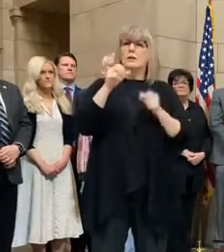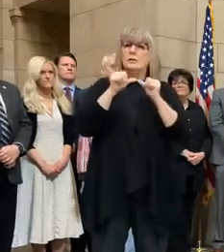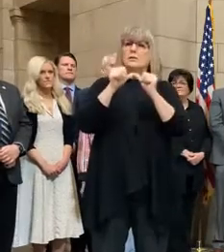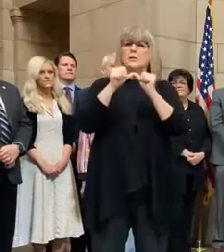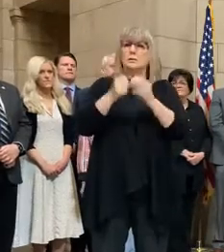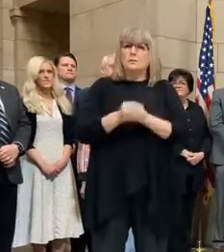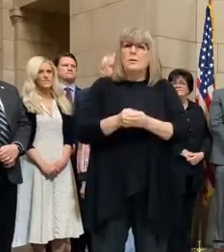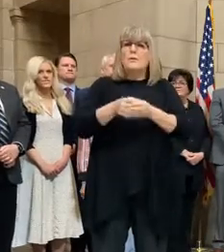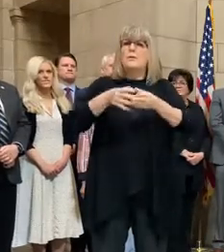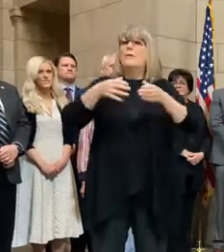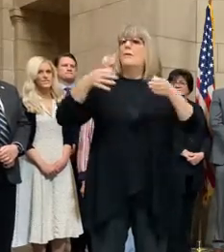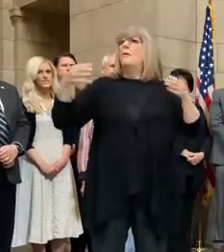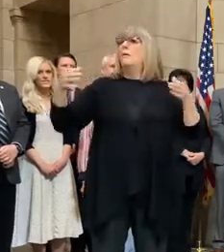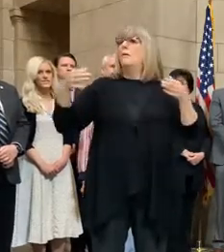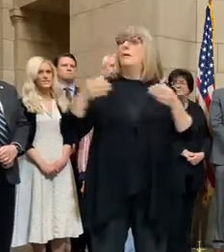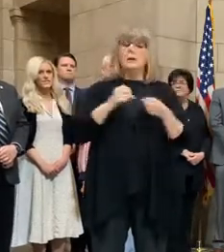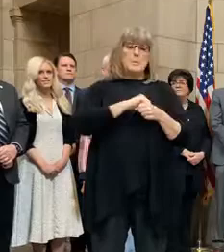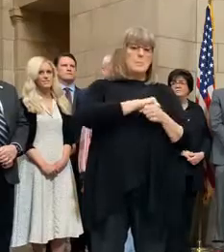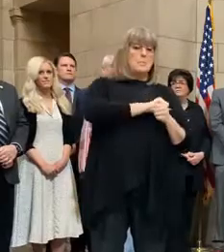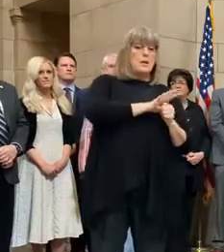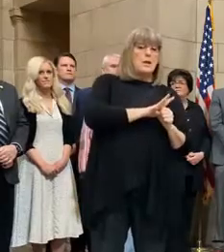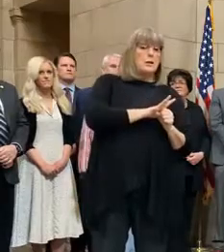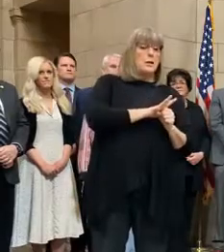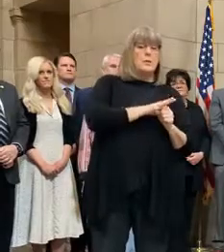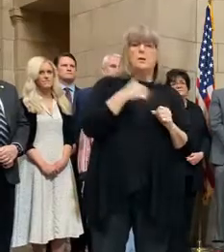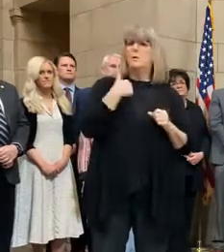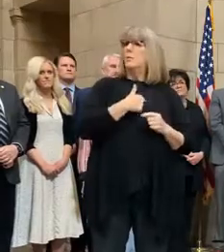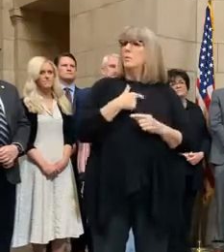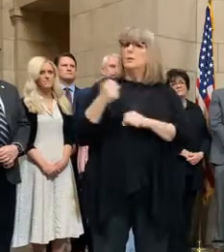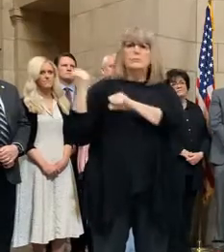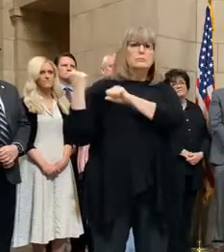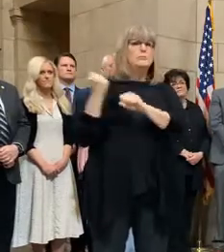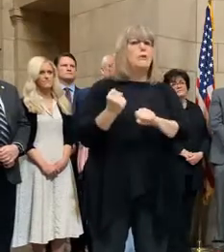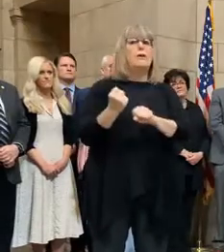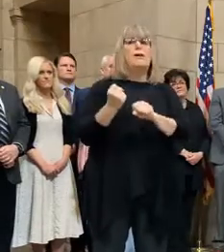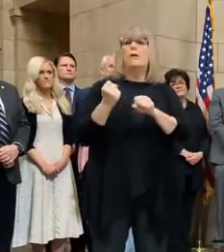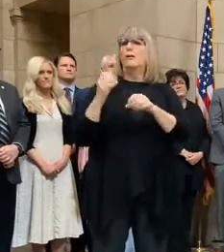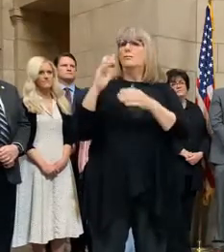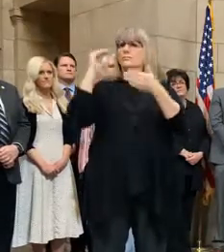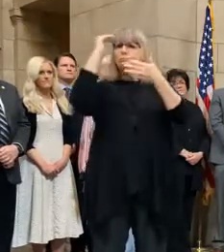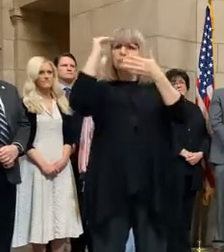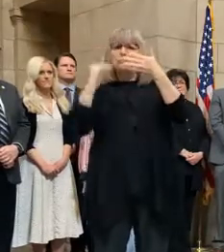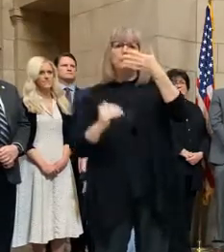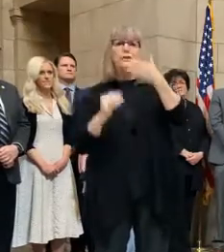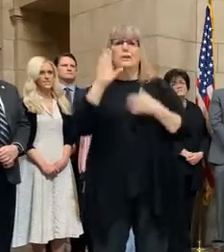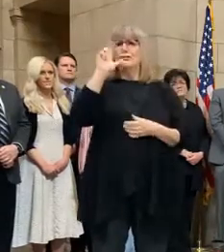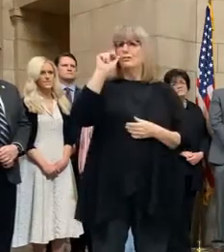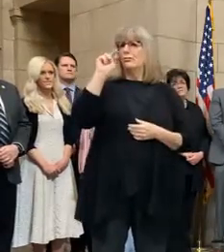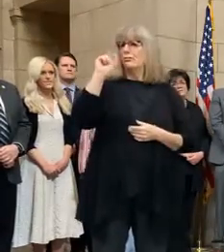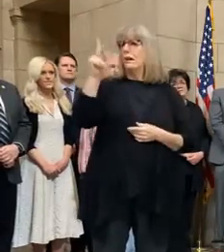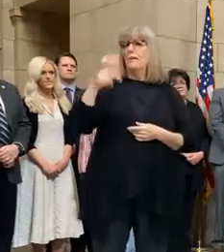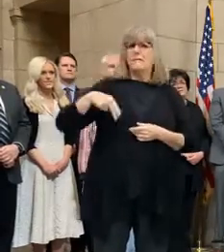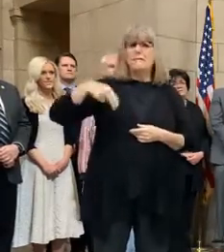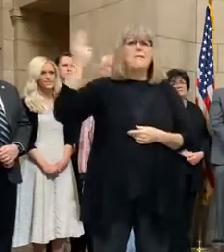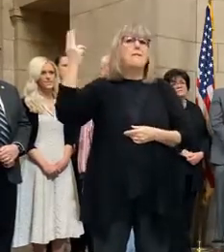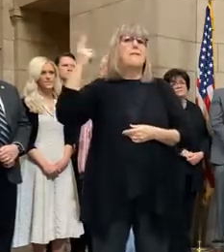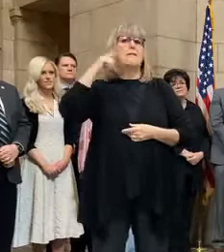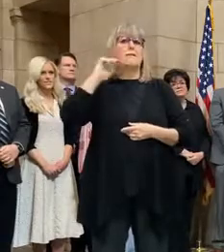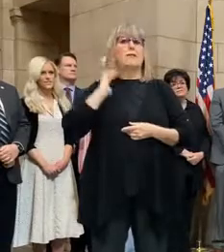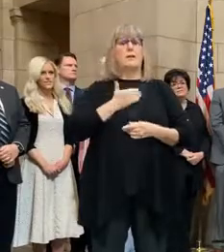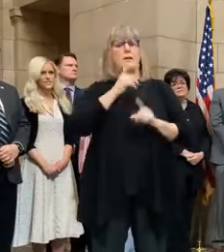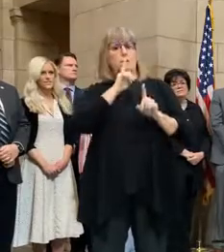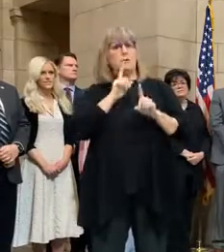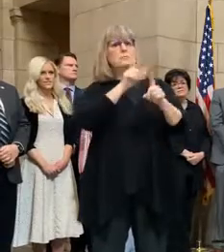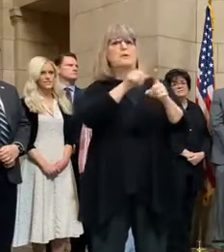Nebraska came through the pandemic very strong. We've seen that with a number of national rankings that ranked us very highly with regard to our pandemic response